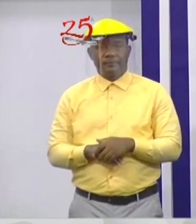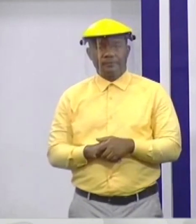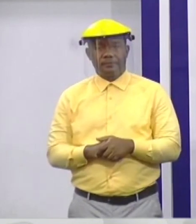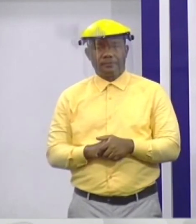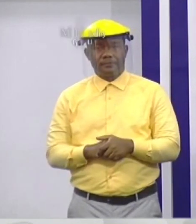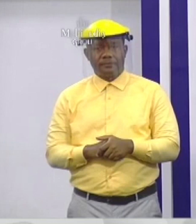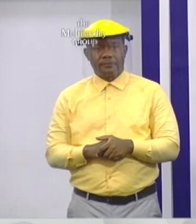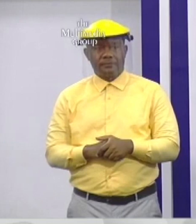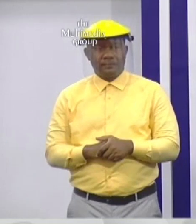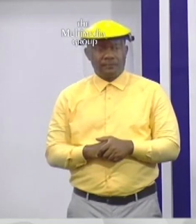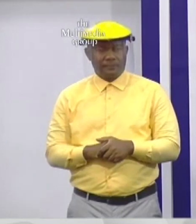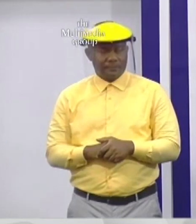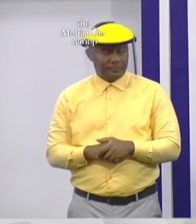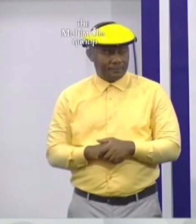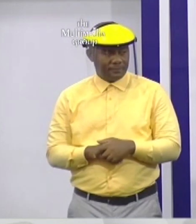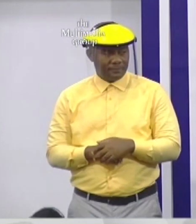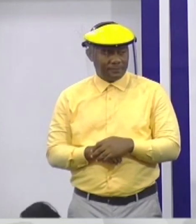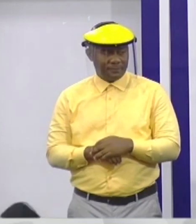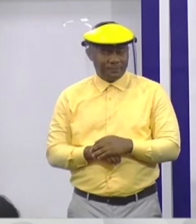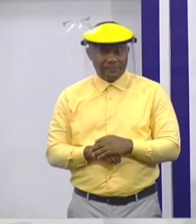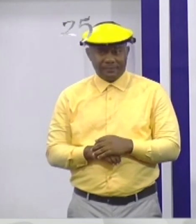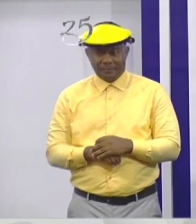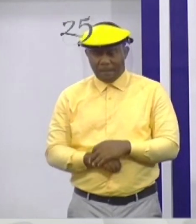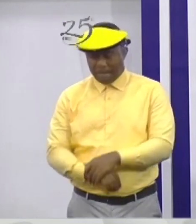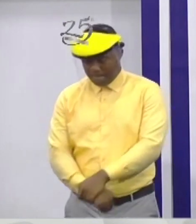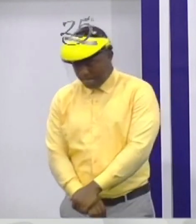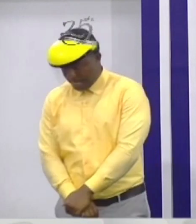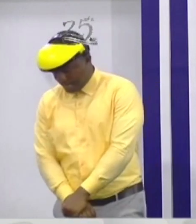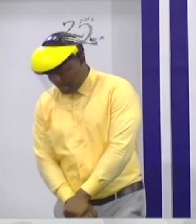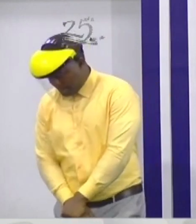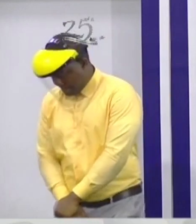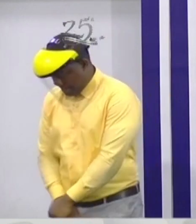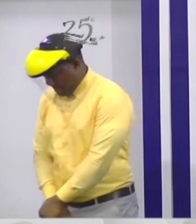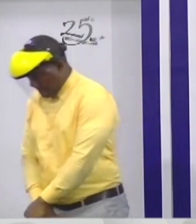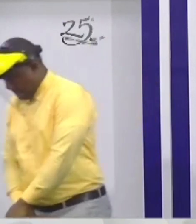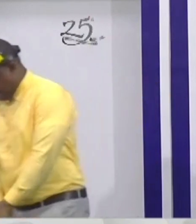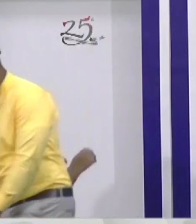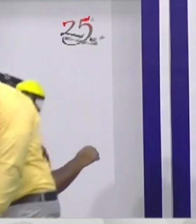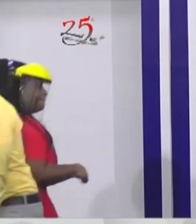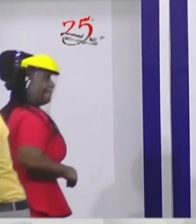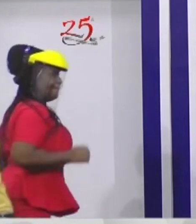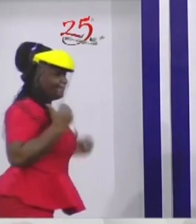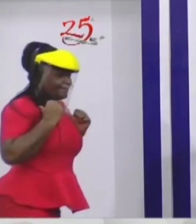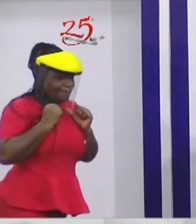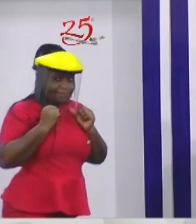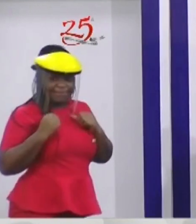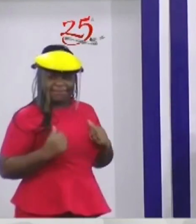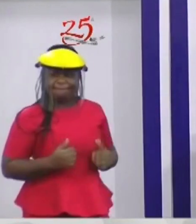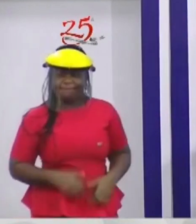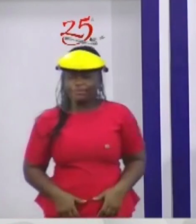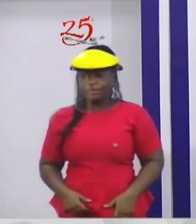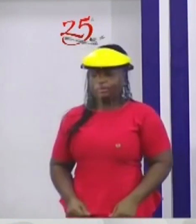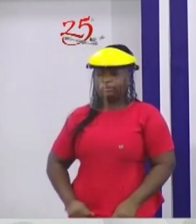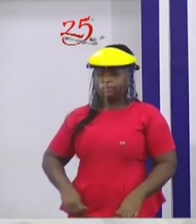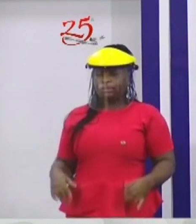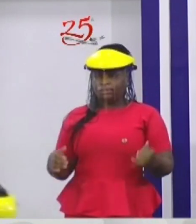Thank you. Yes, sir, you can. Thank you very much, sir, for that education on comorbidity. And another key point he makes is that